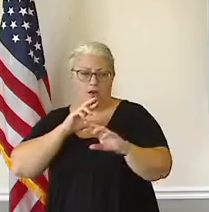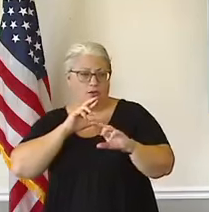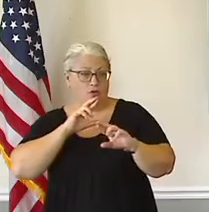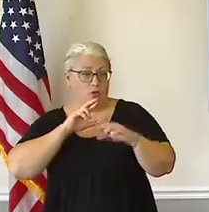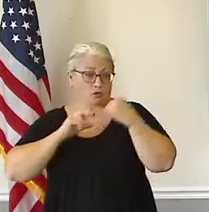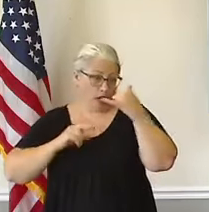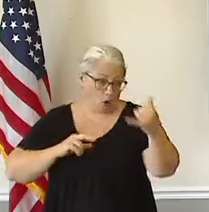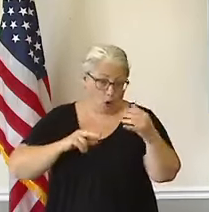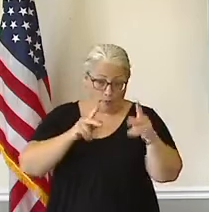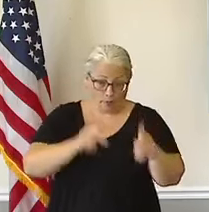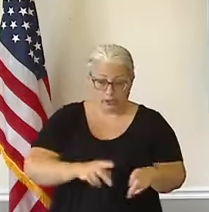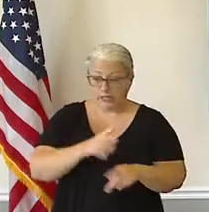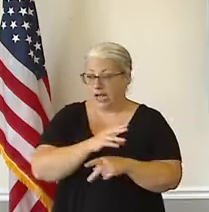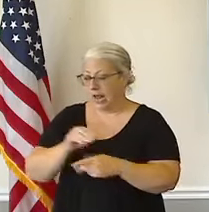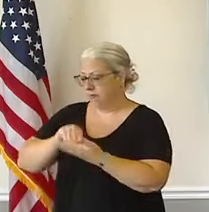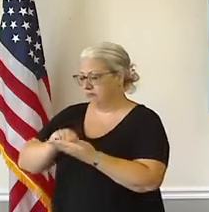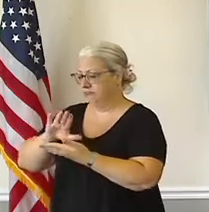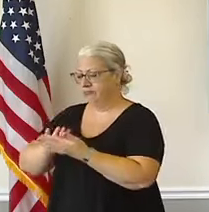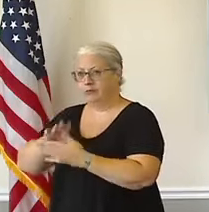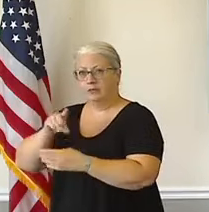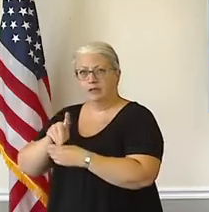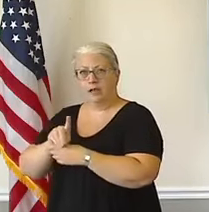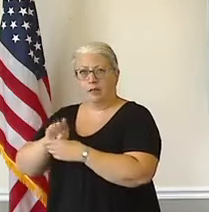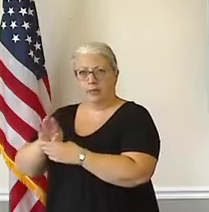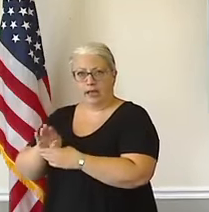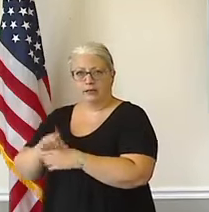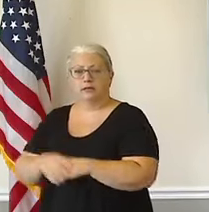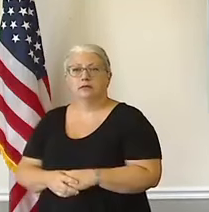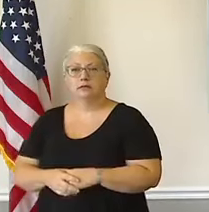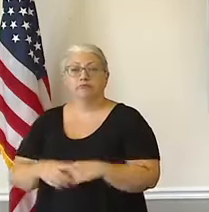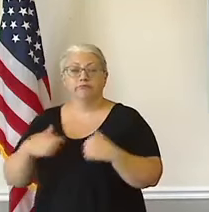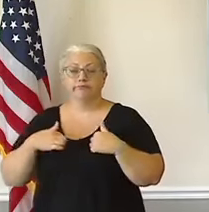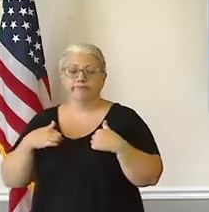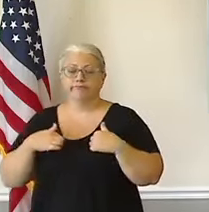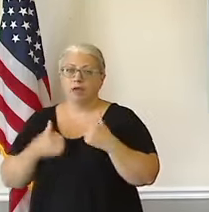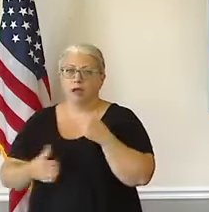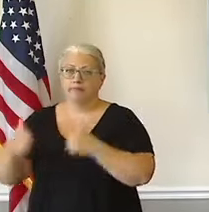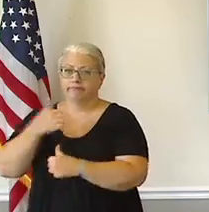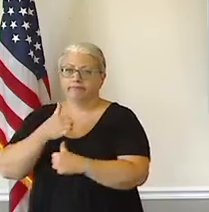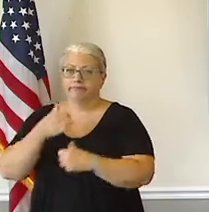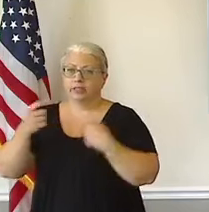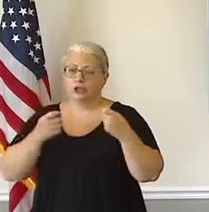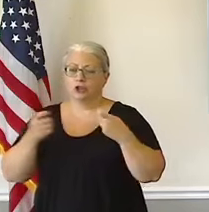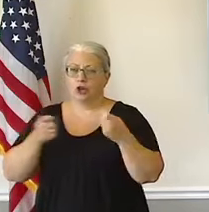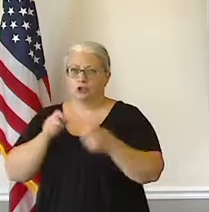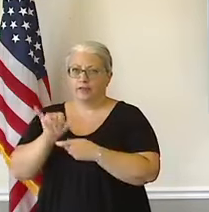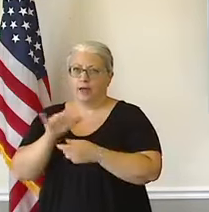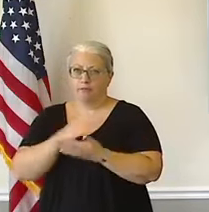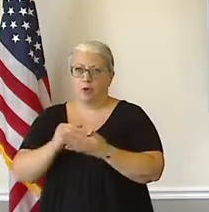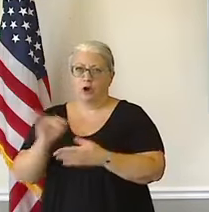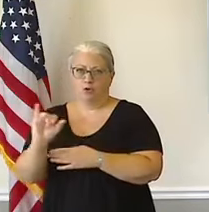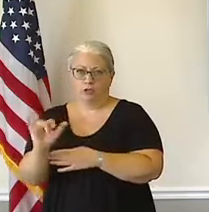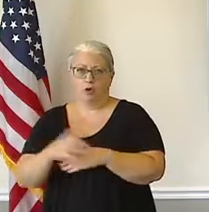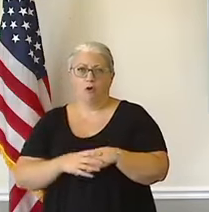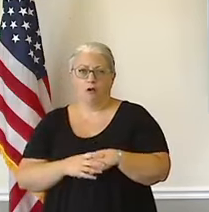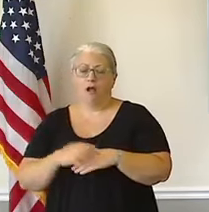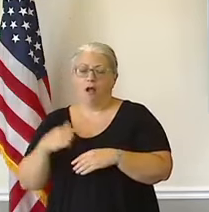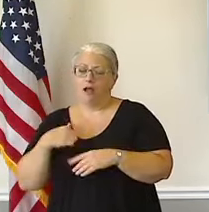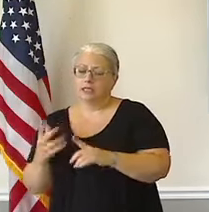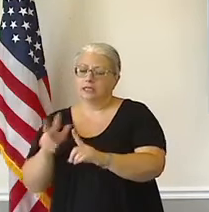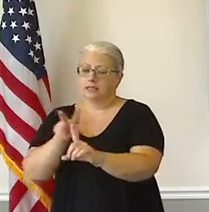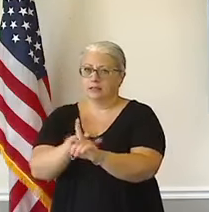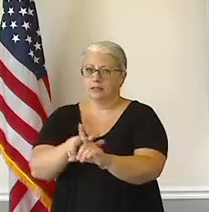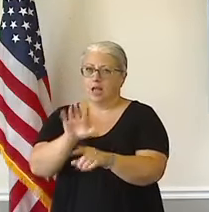goes into the state database. And then I'm in charge of that aspect of things. Well, I assign the cases to